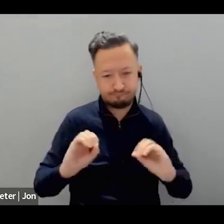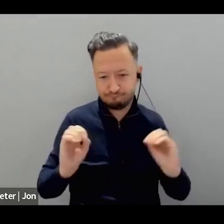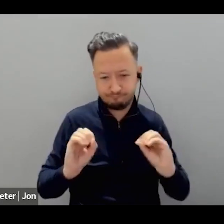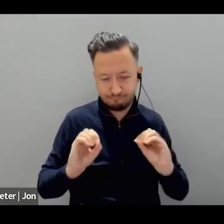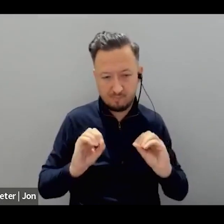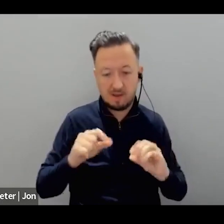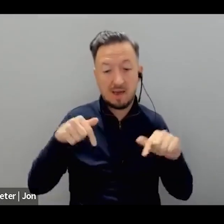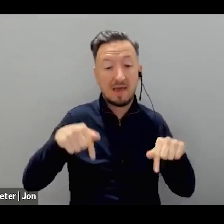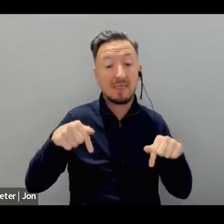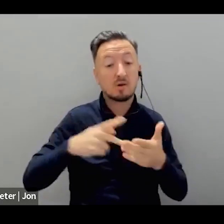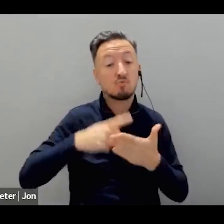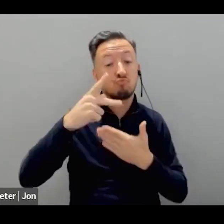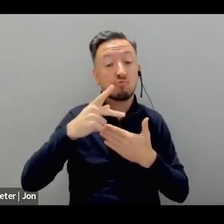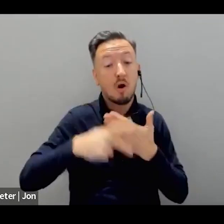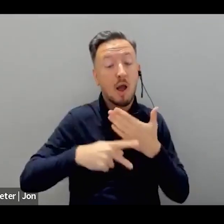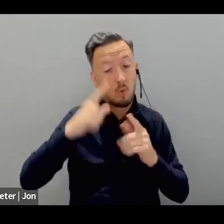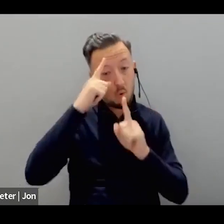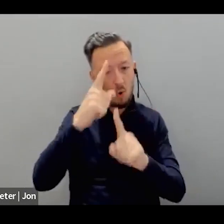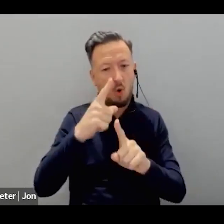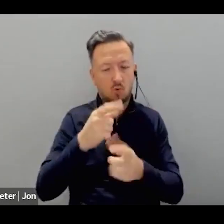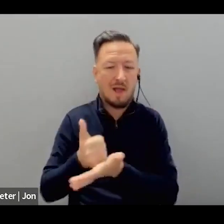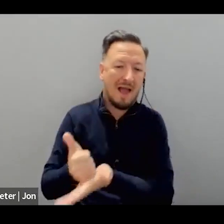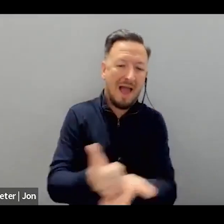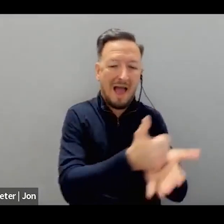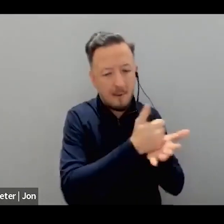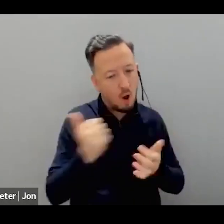to assist all of those impacted by the disaster.